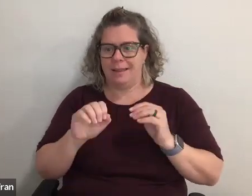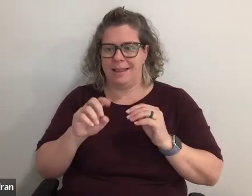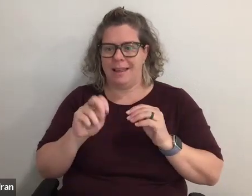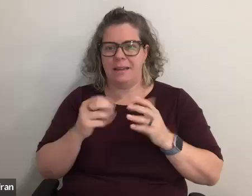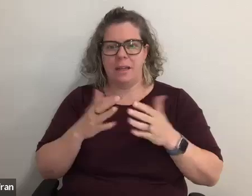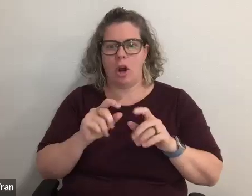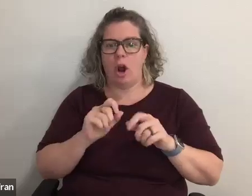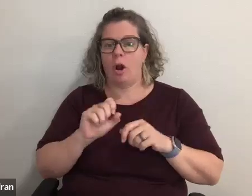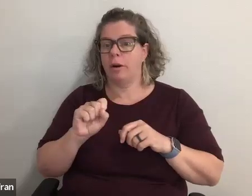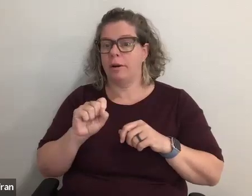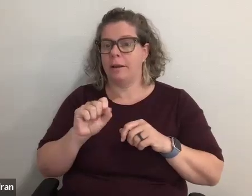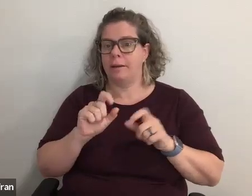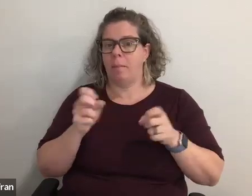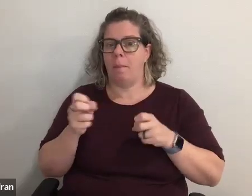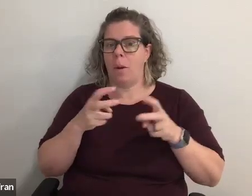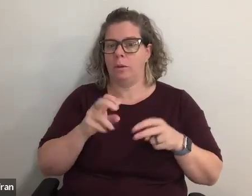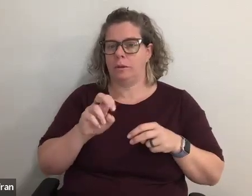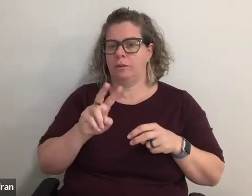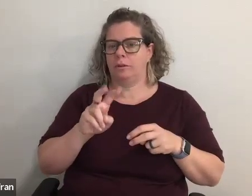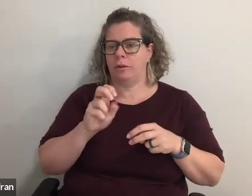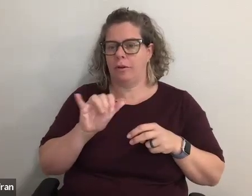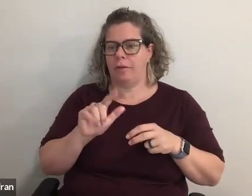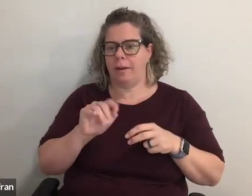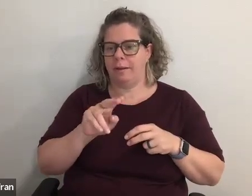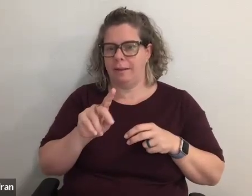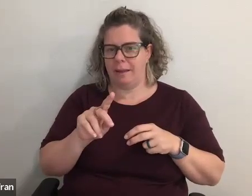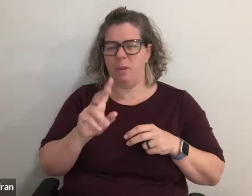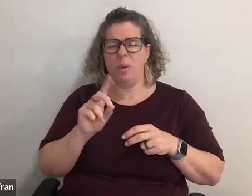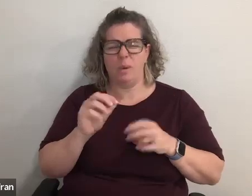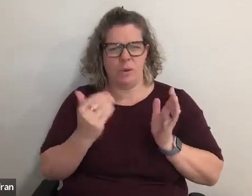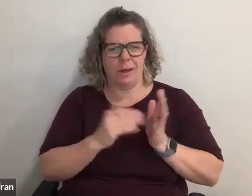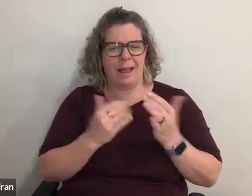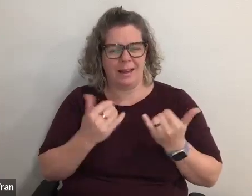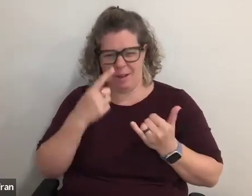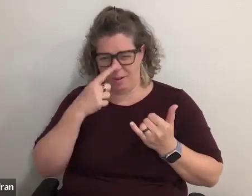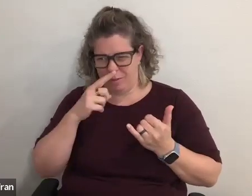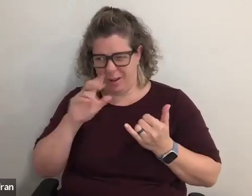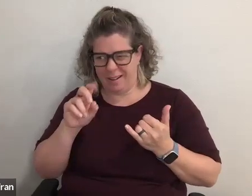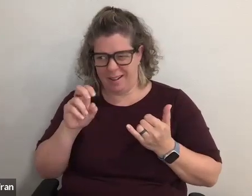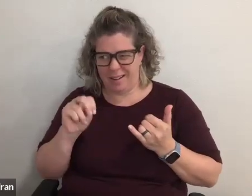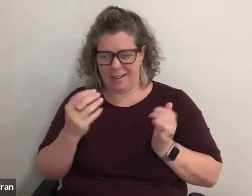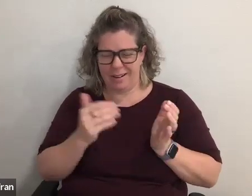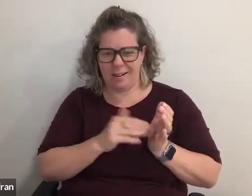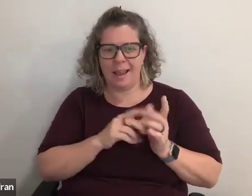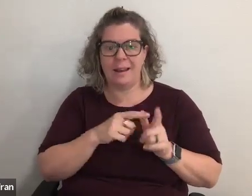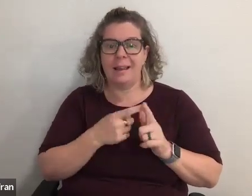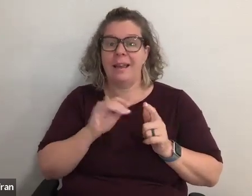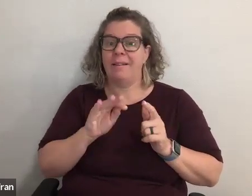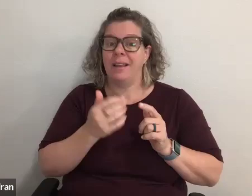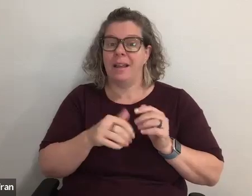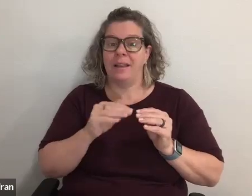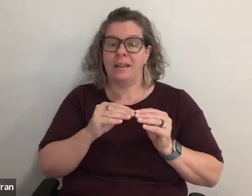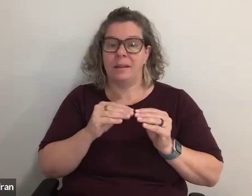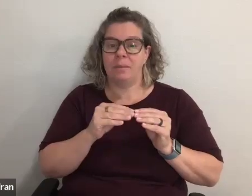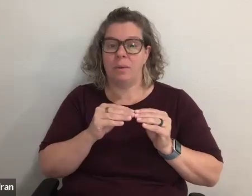the survey link in the chat. Go ahead and put it back up there, Eden, if you don't mind. And if you have any other